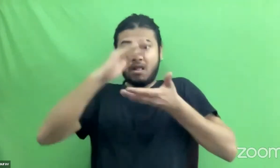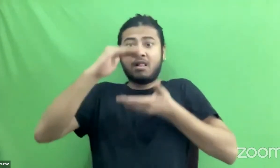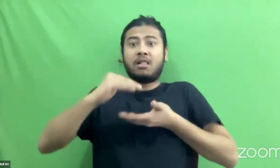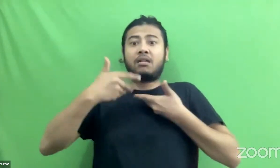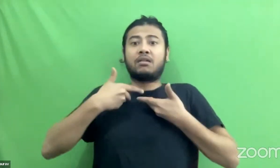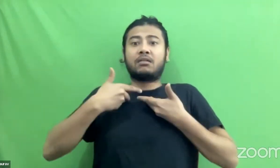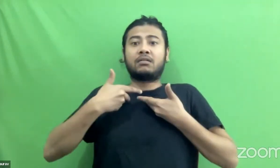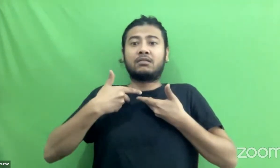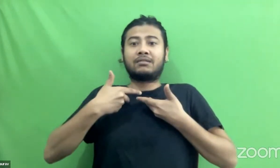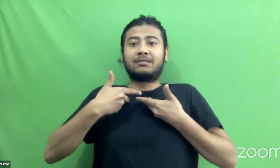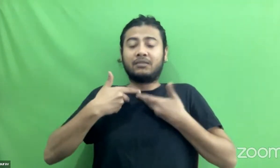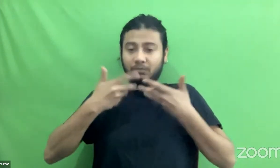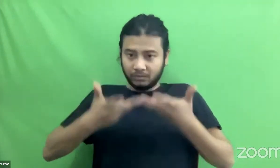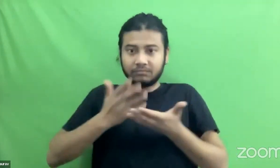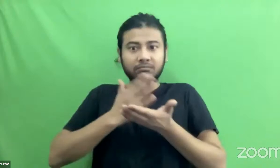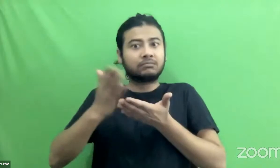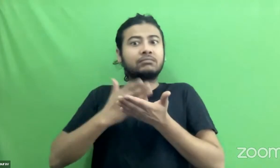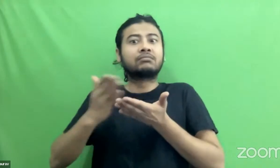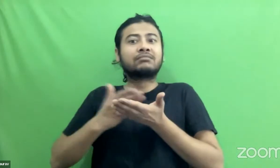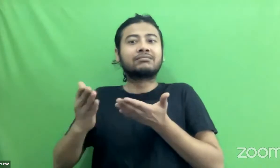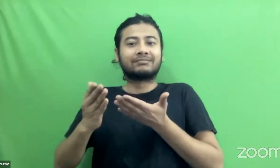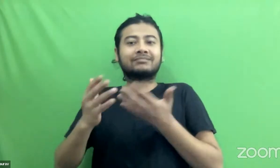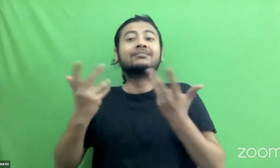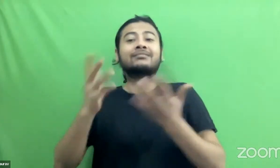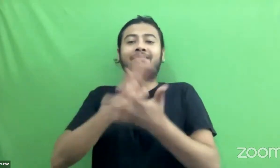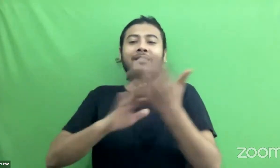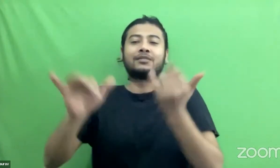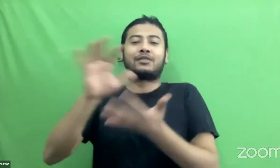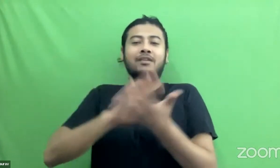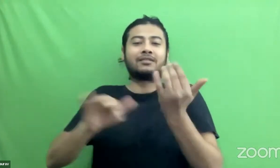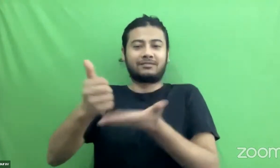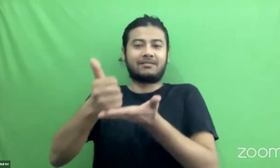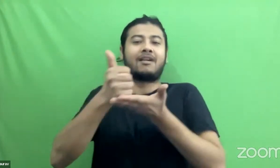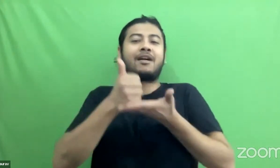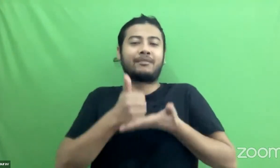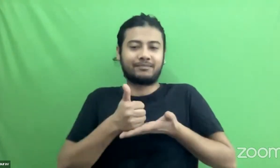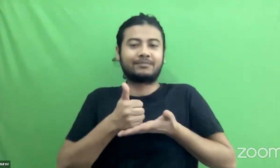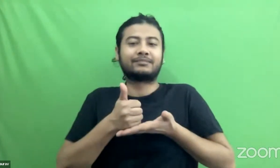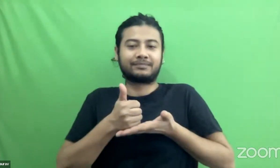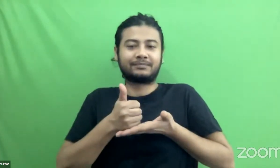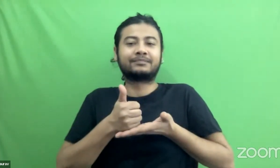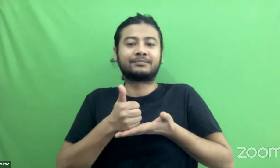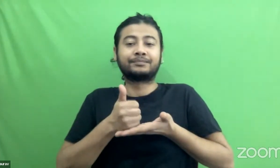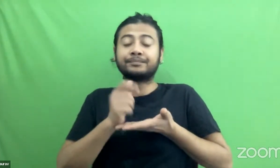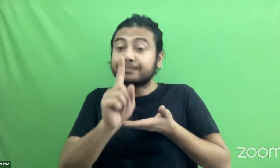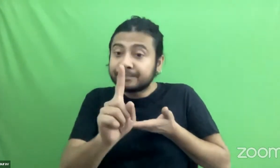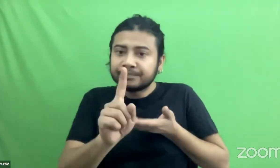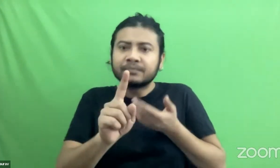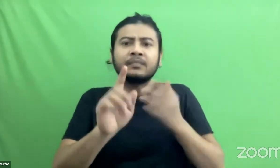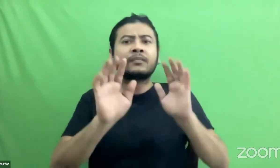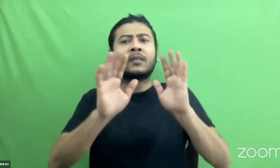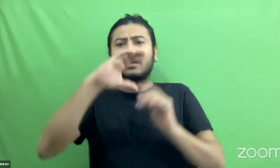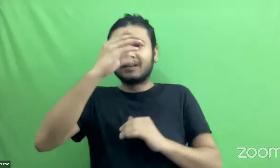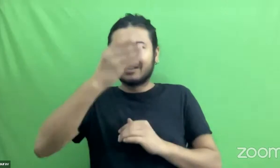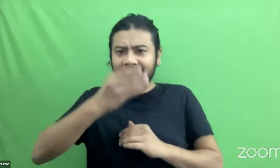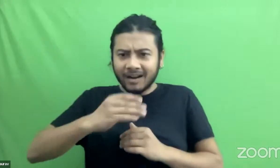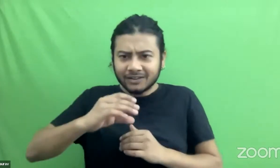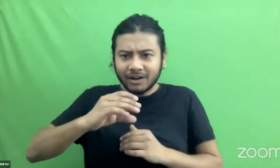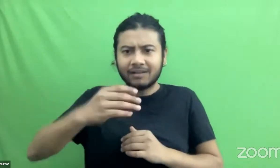devtas. But chanting those mantras will not remove your sins. They will give